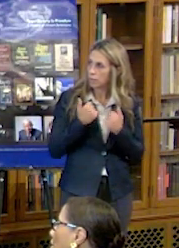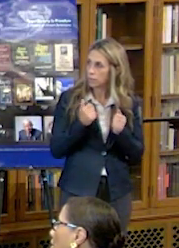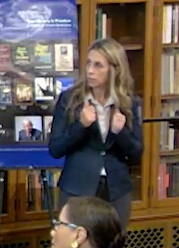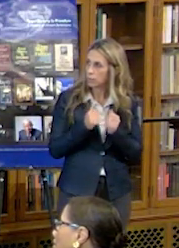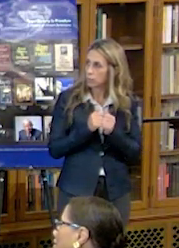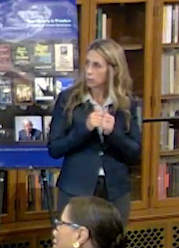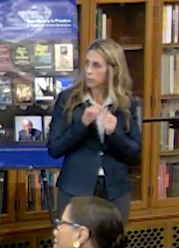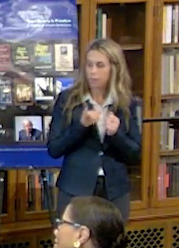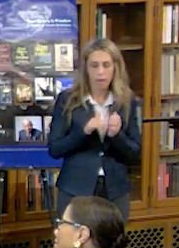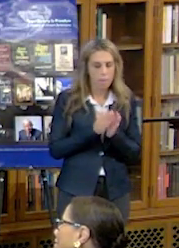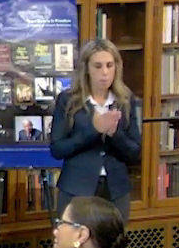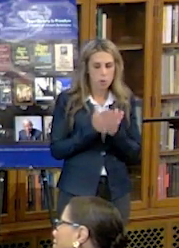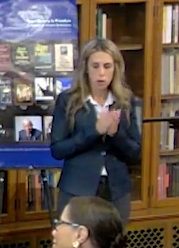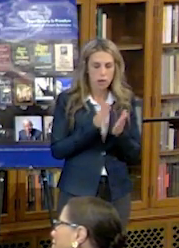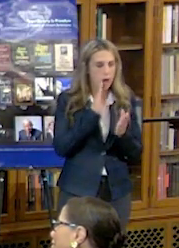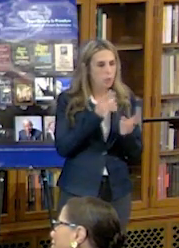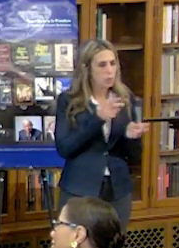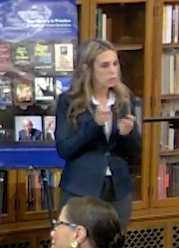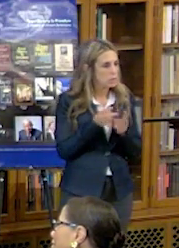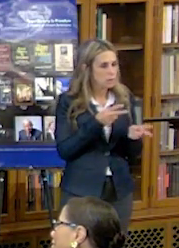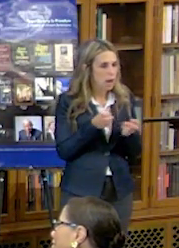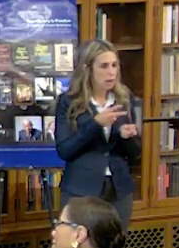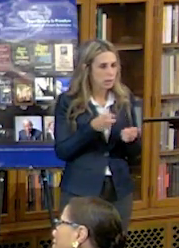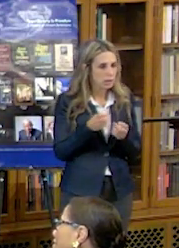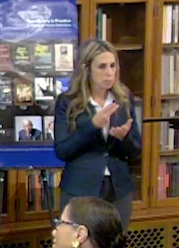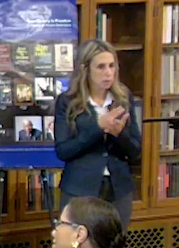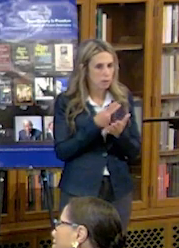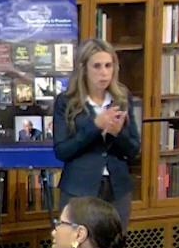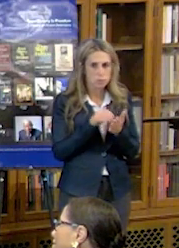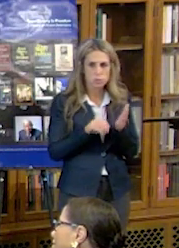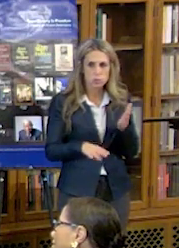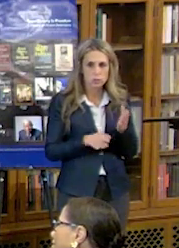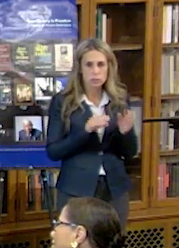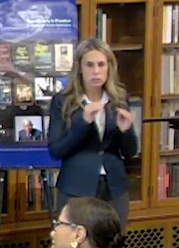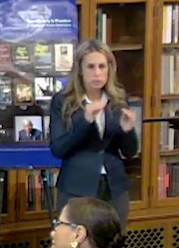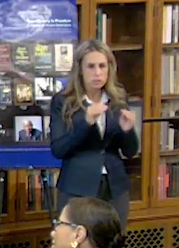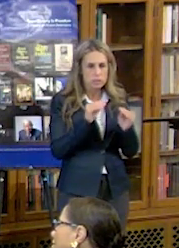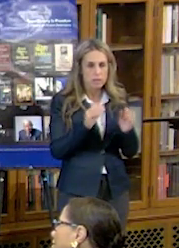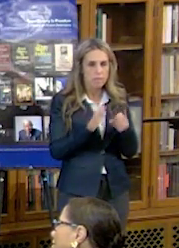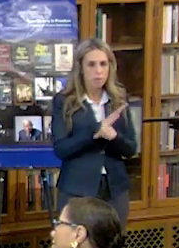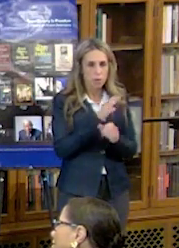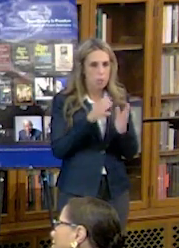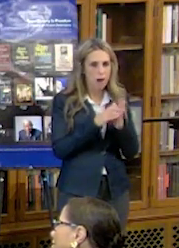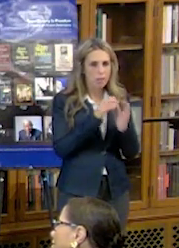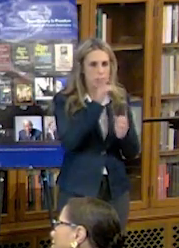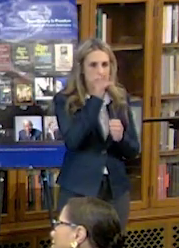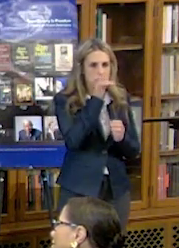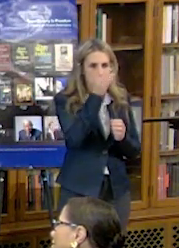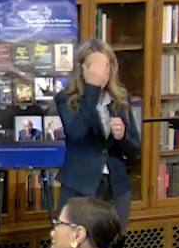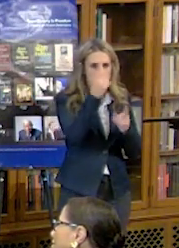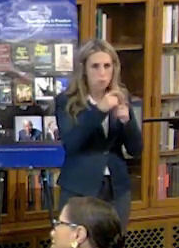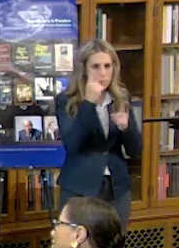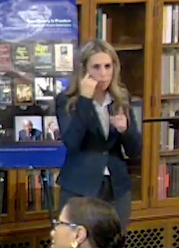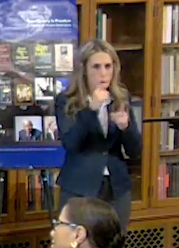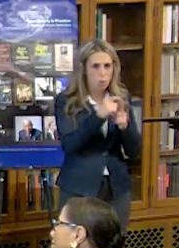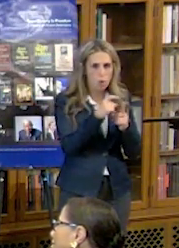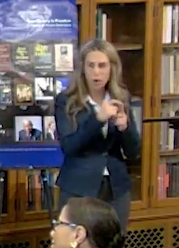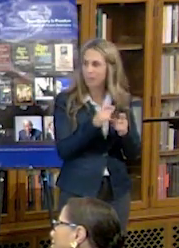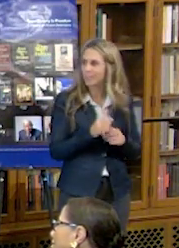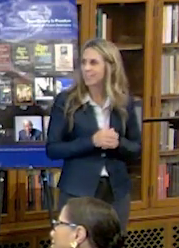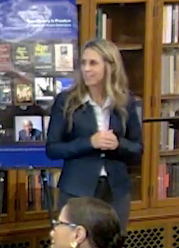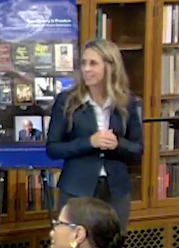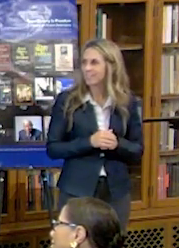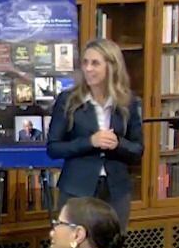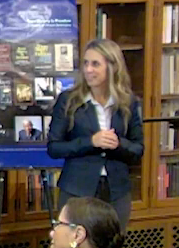the text citing it as graduate students tend to do in full paragraphs because nearly every